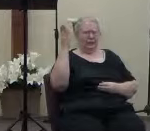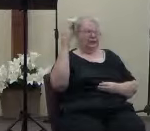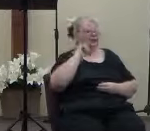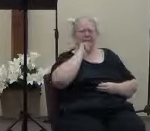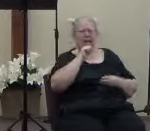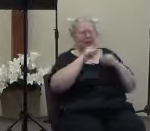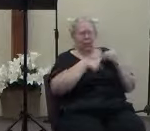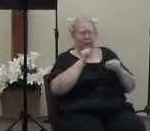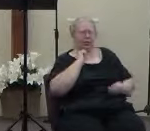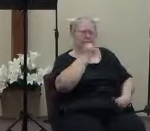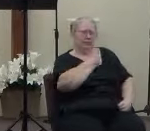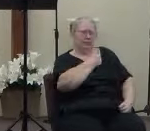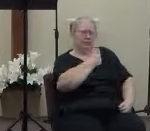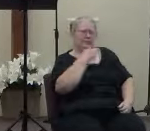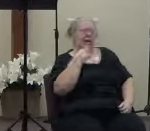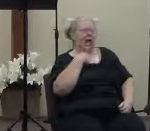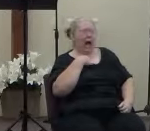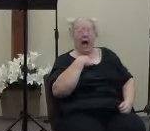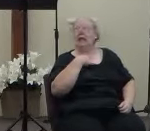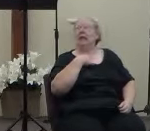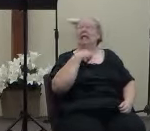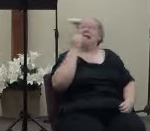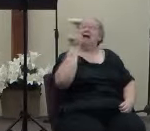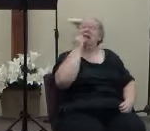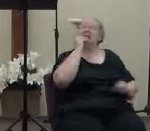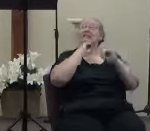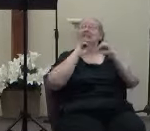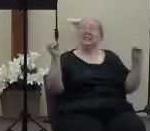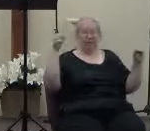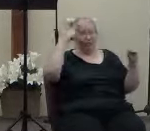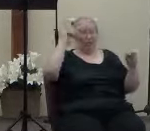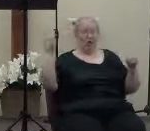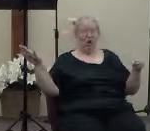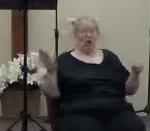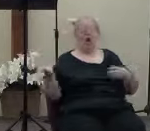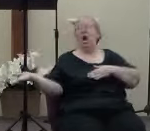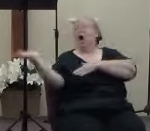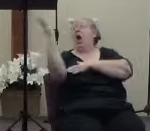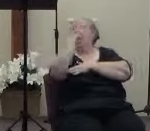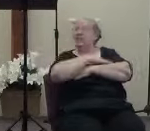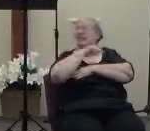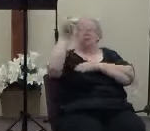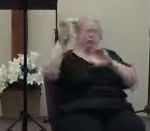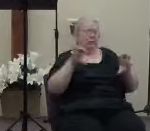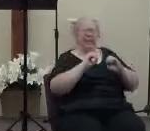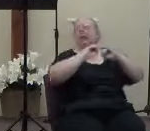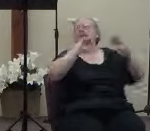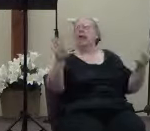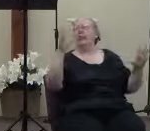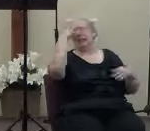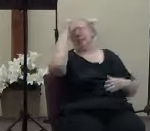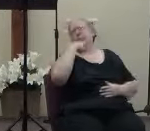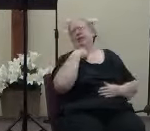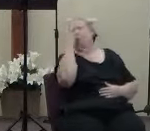I fasted for a whole day, God. I give it up for a day, and you ain't done nothing for me. What